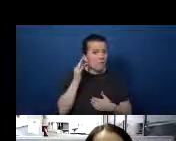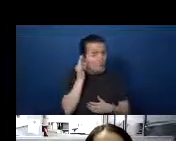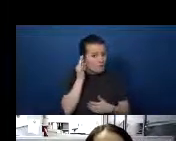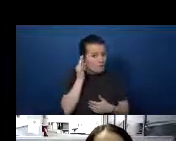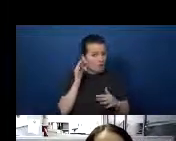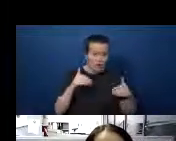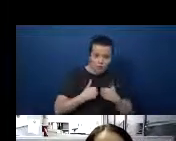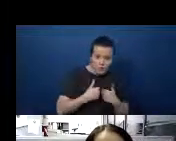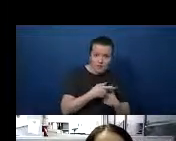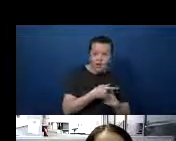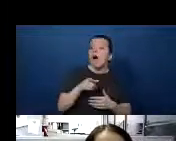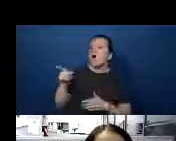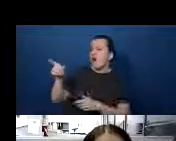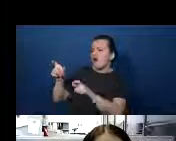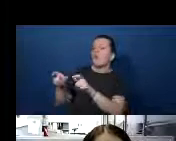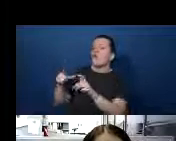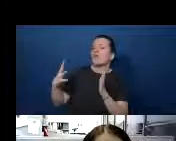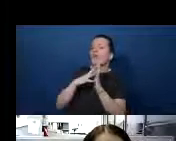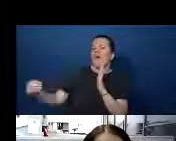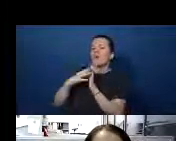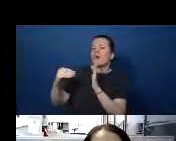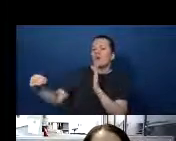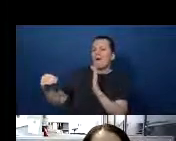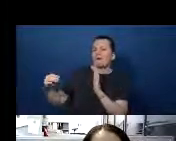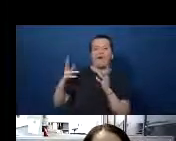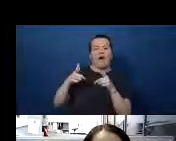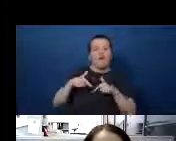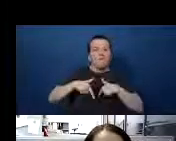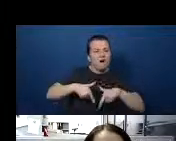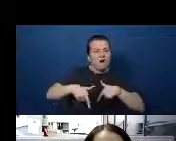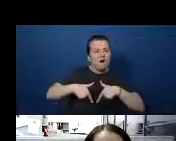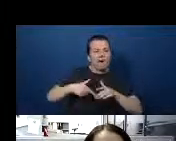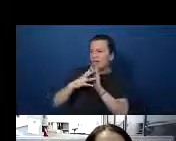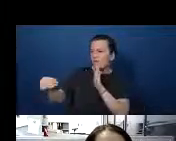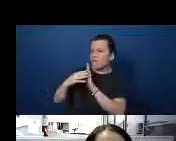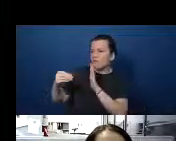I walk on purpose and made everyone laugh. Next slide.